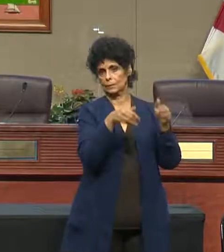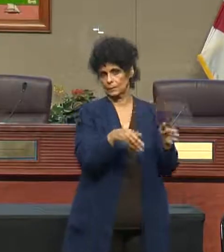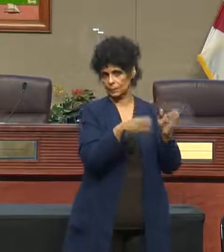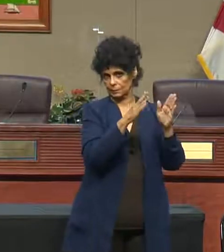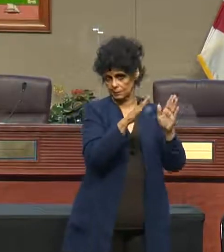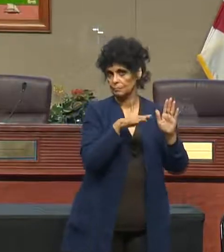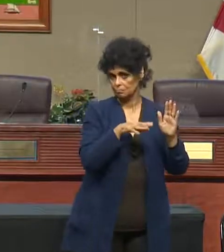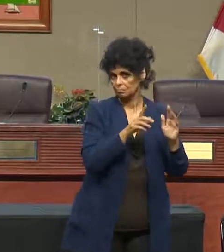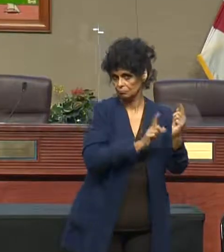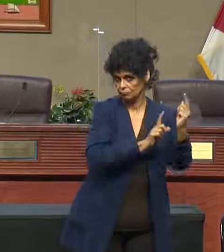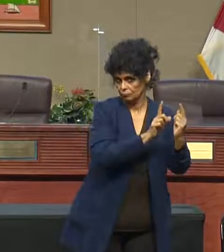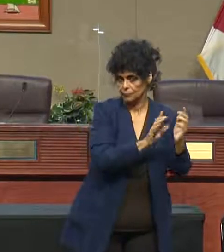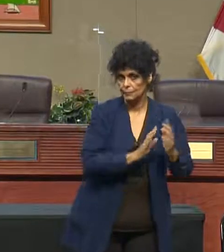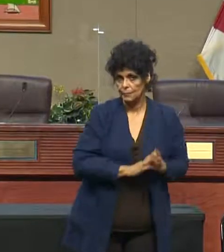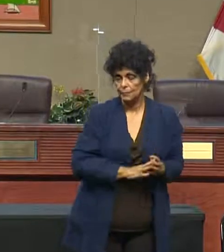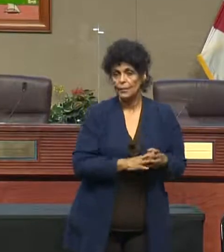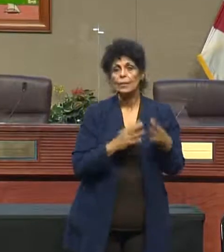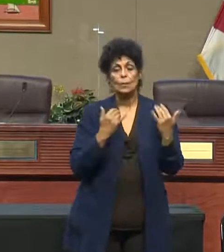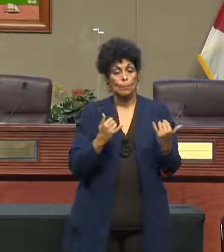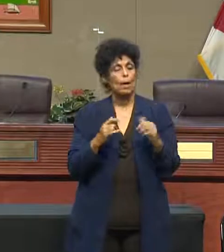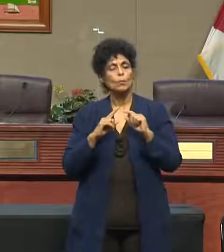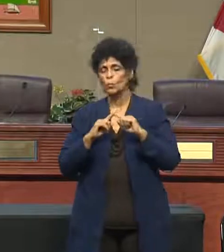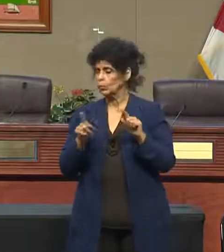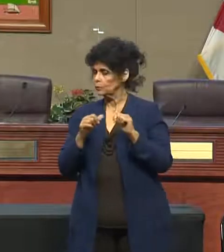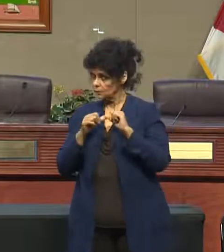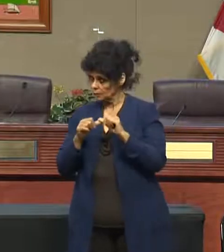the online services going forward.